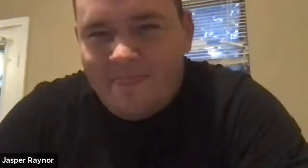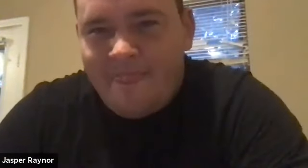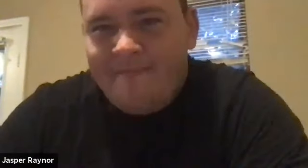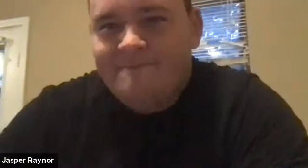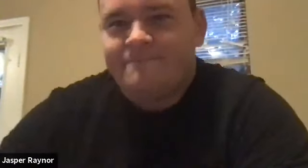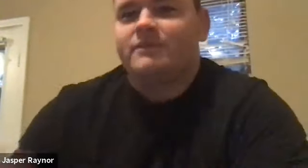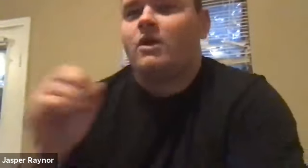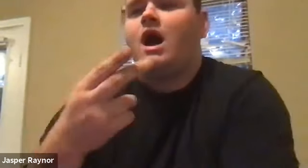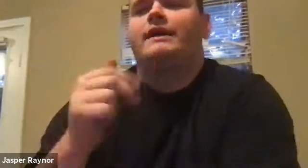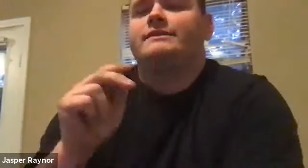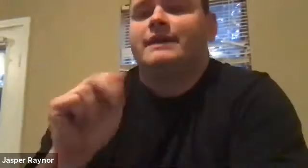Ohana? Yeah.